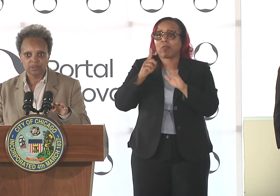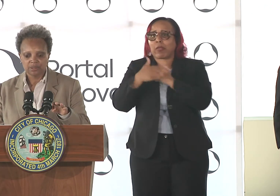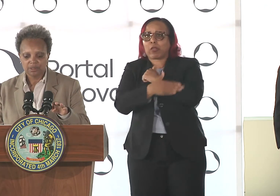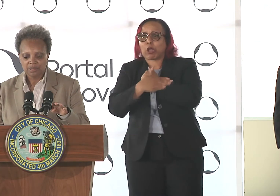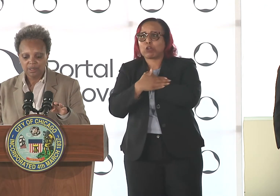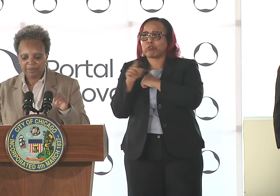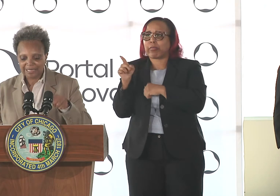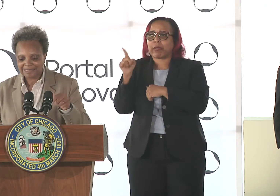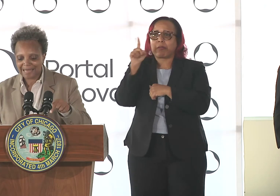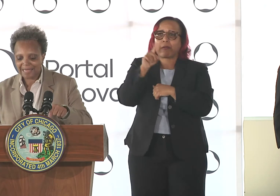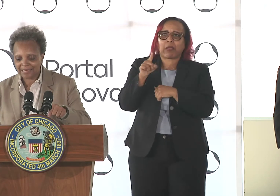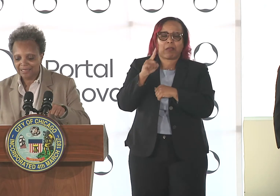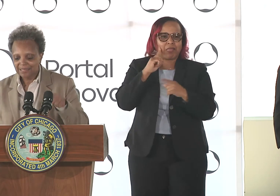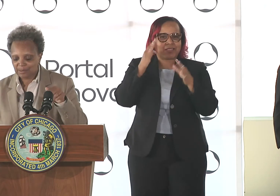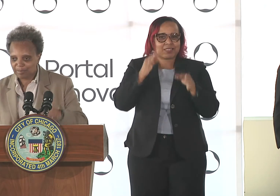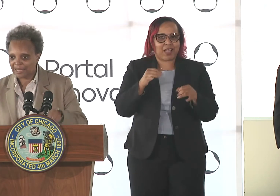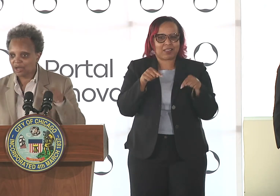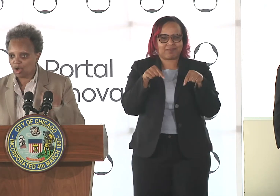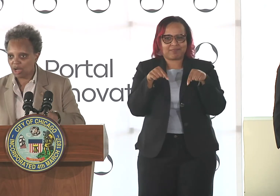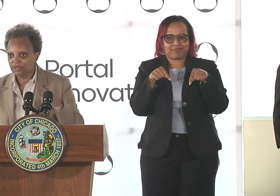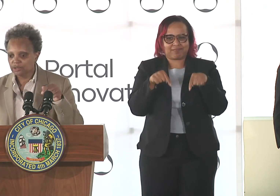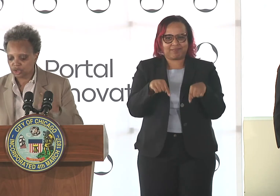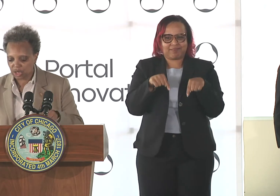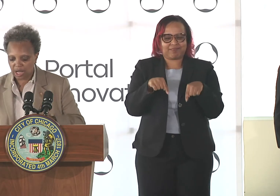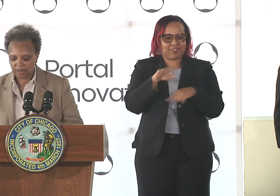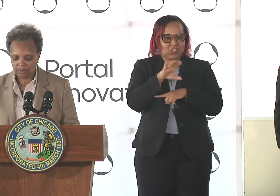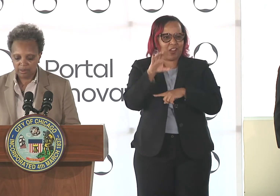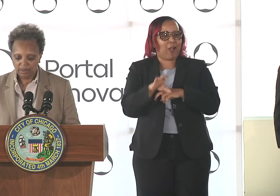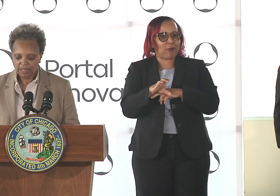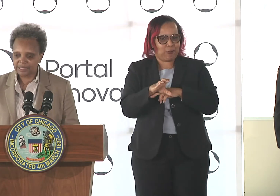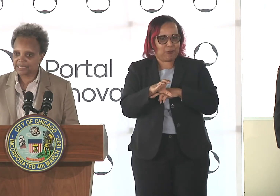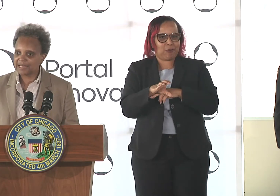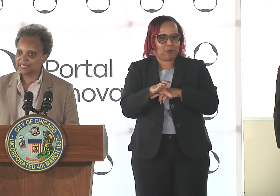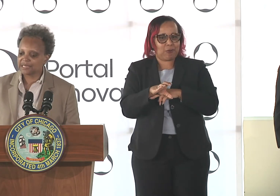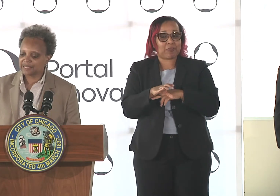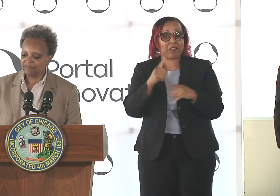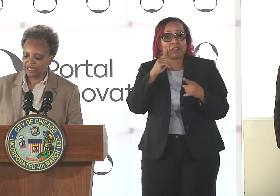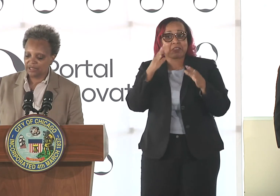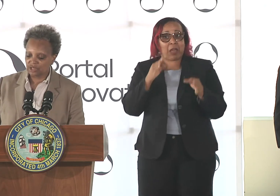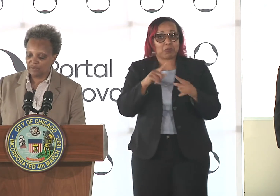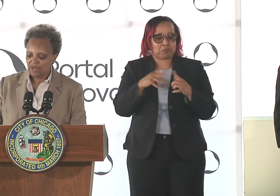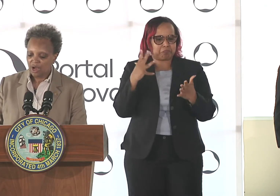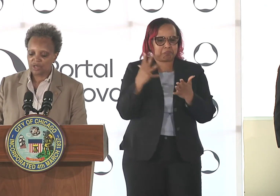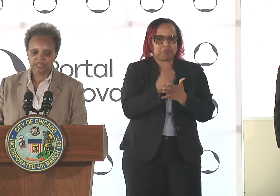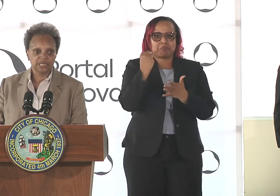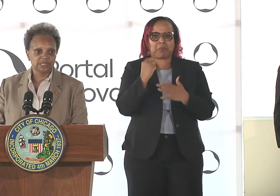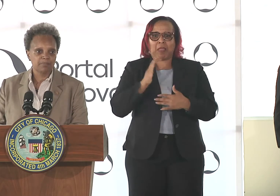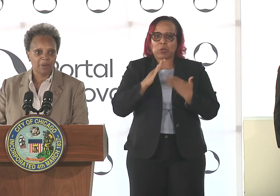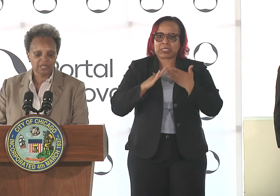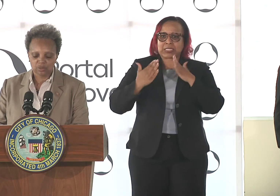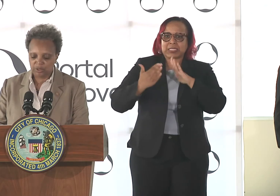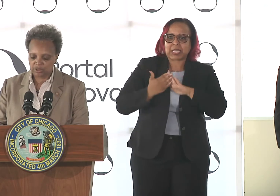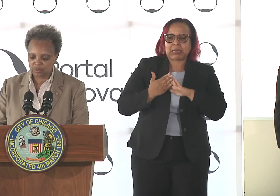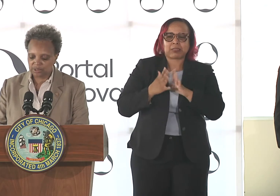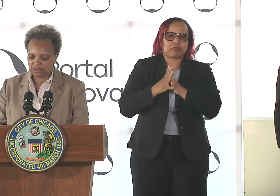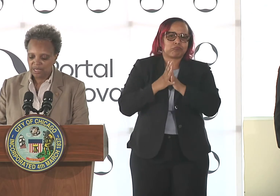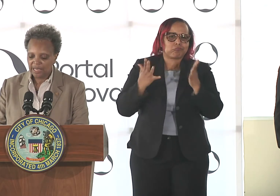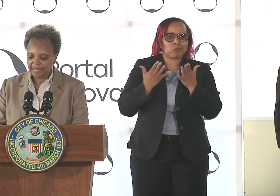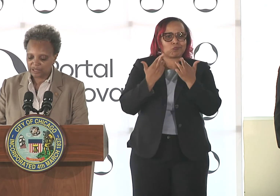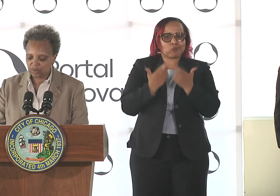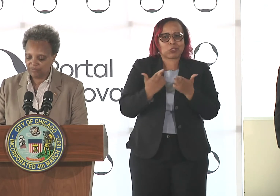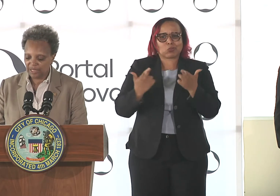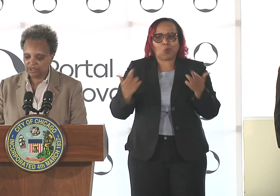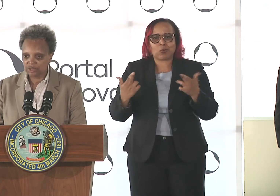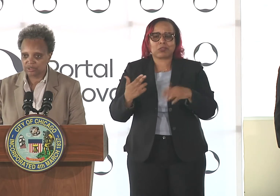country, but they decided to bet on Chicago and decided to take advantage of our city's abundant resources